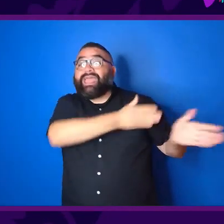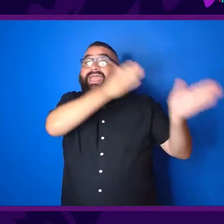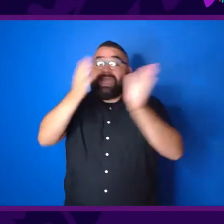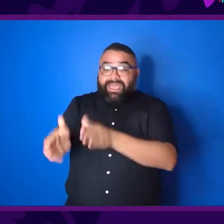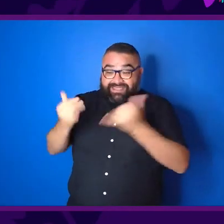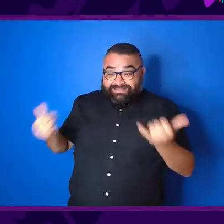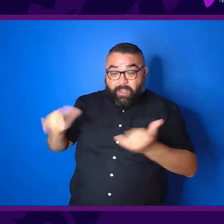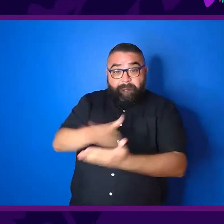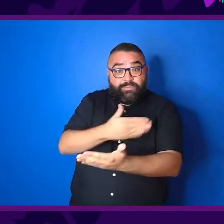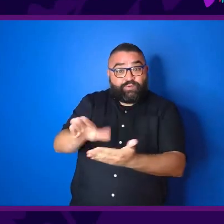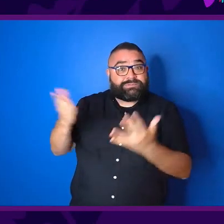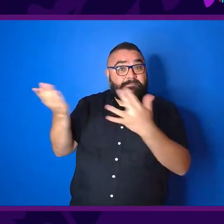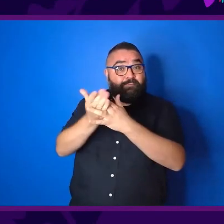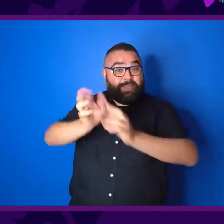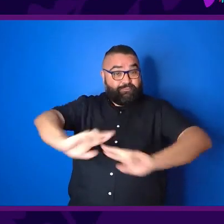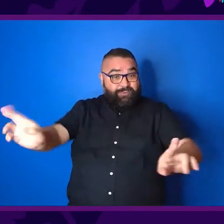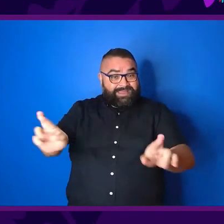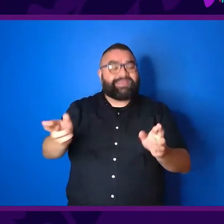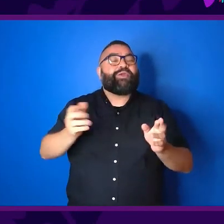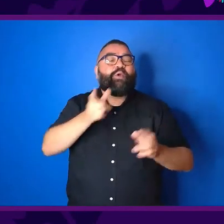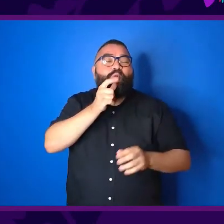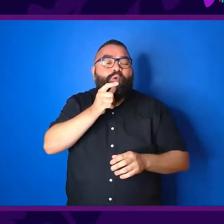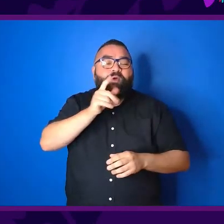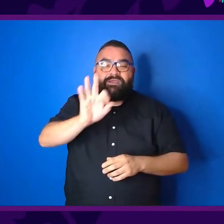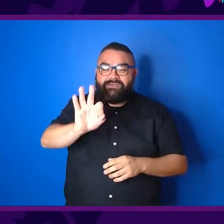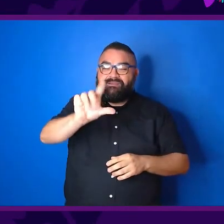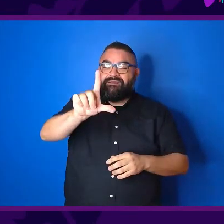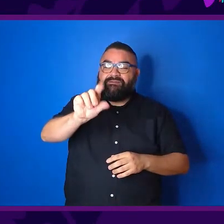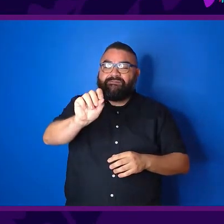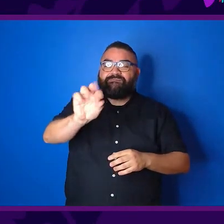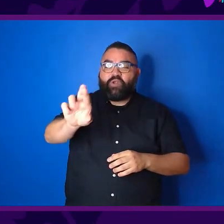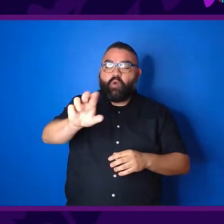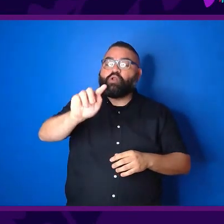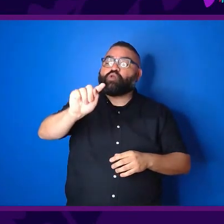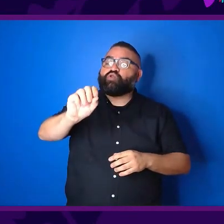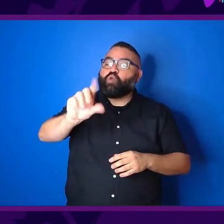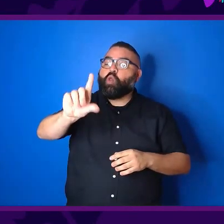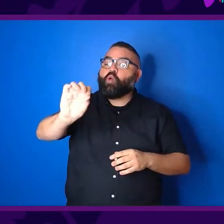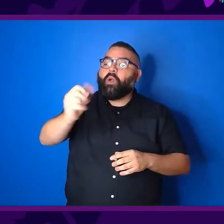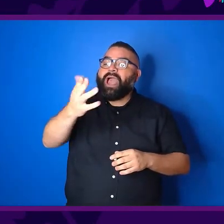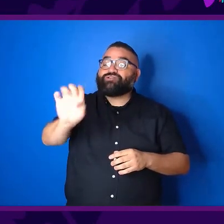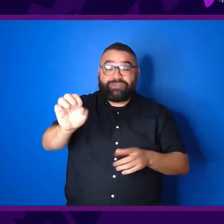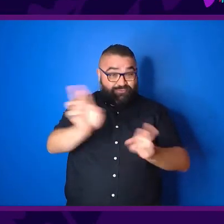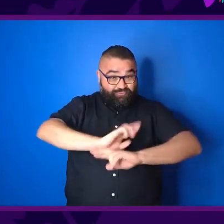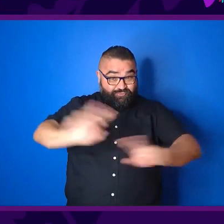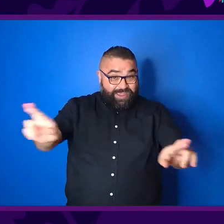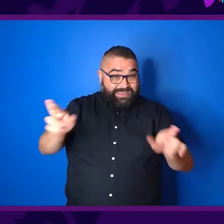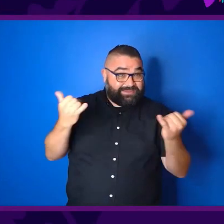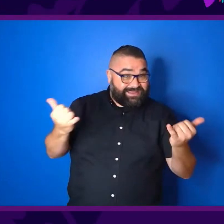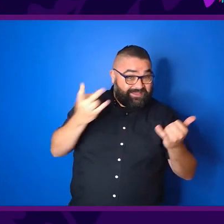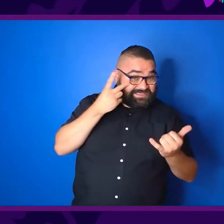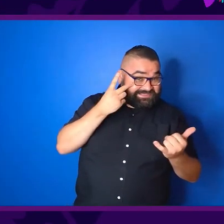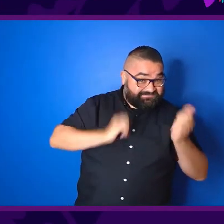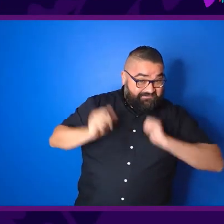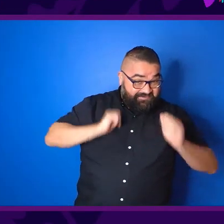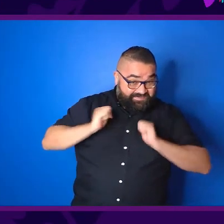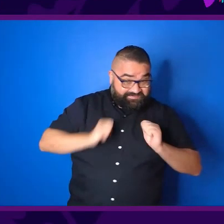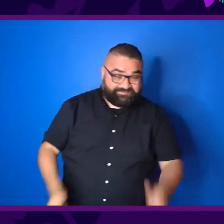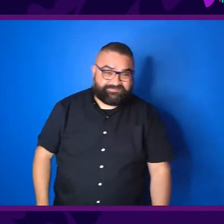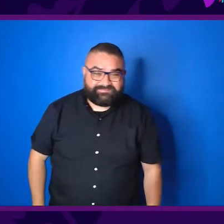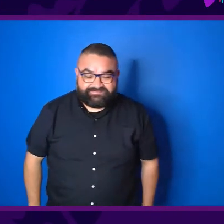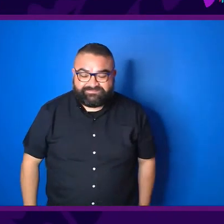musical guest is Flor de Toloacho, and here they are. Let's check out the performance.